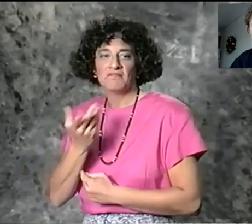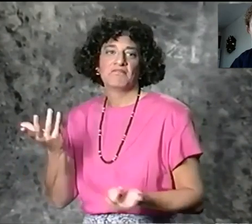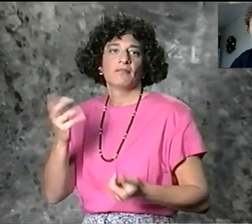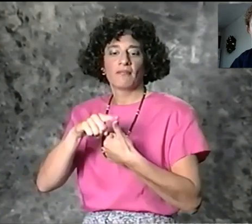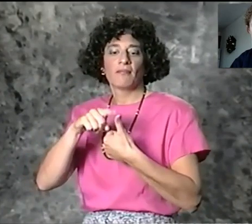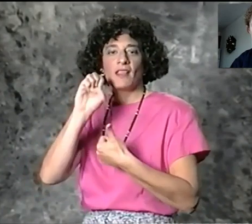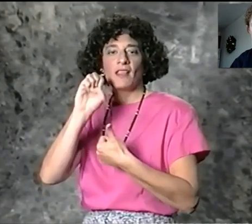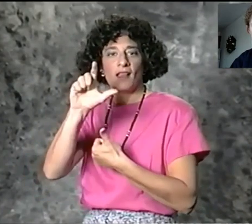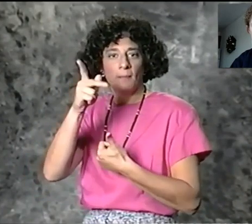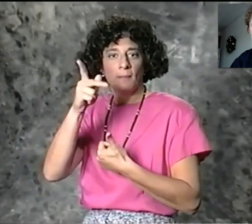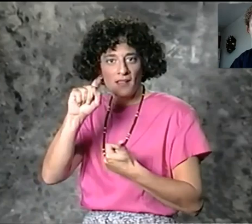They had different vegetables.